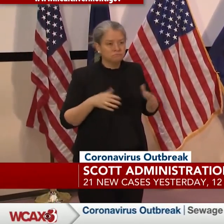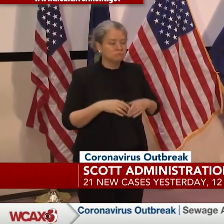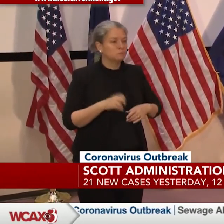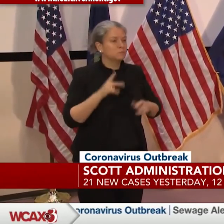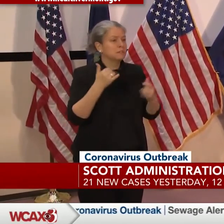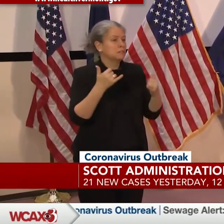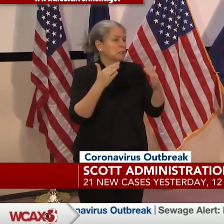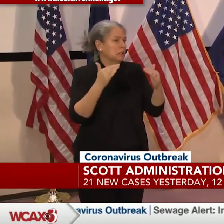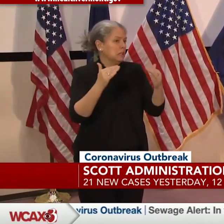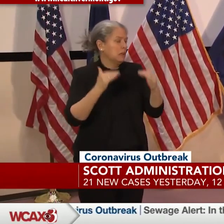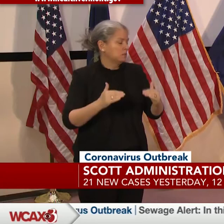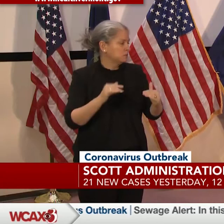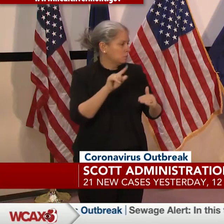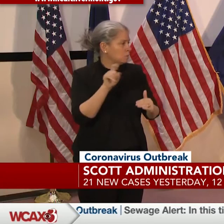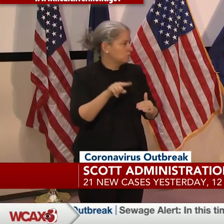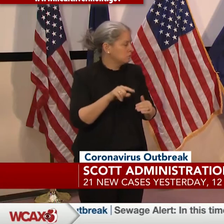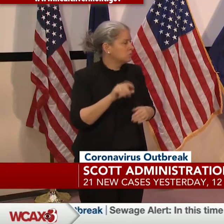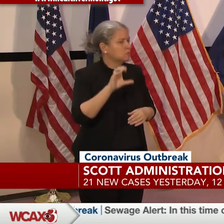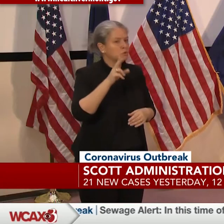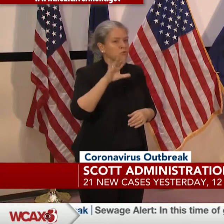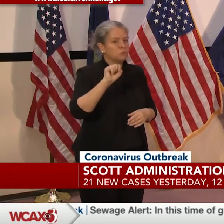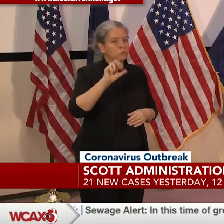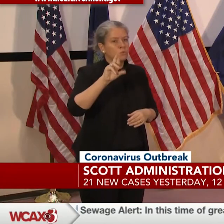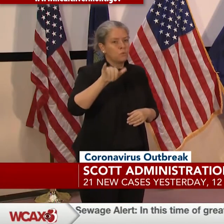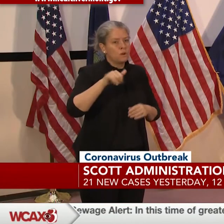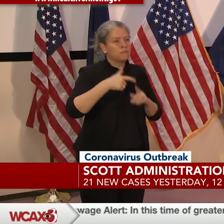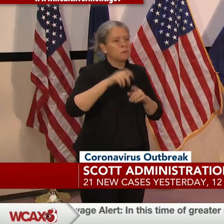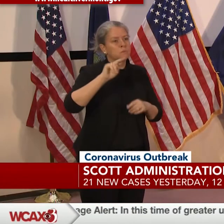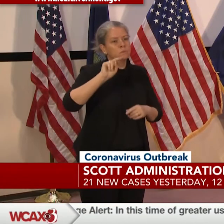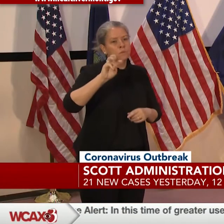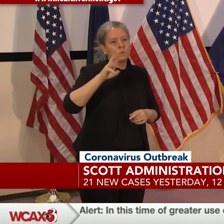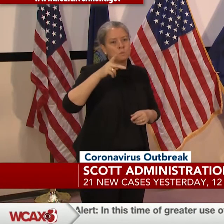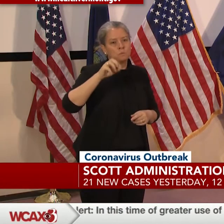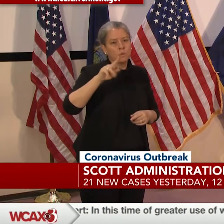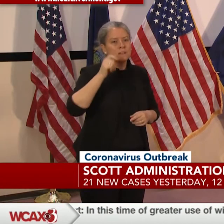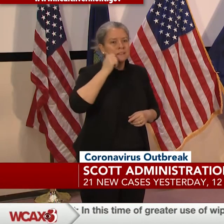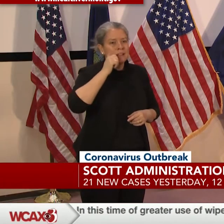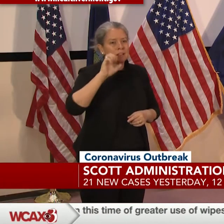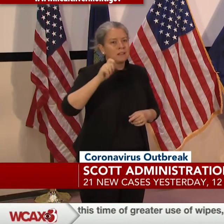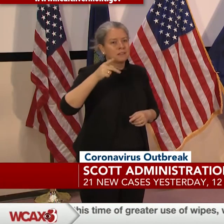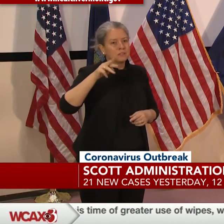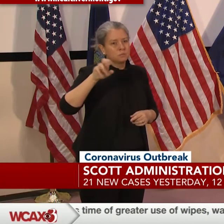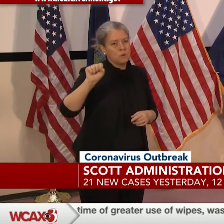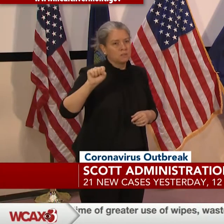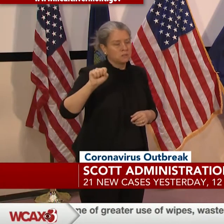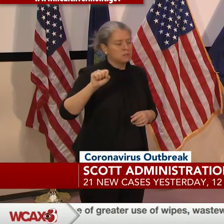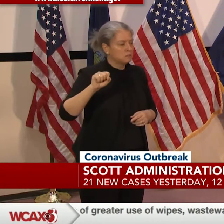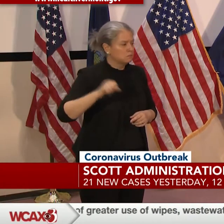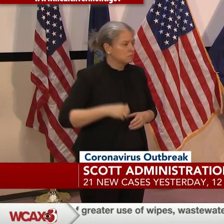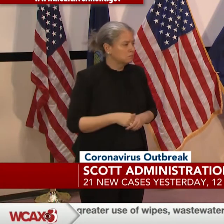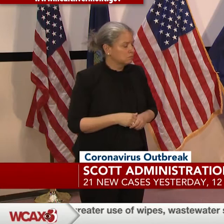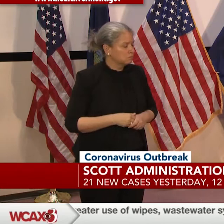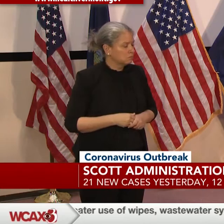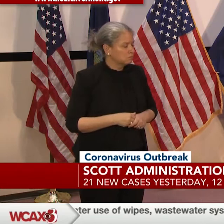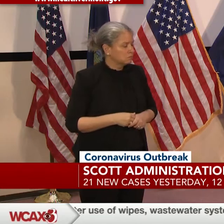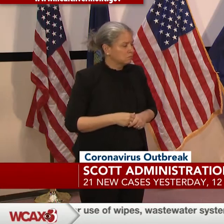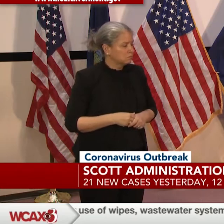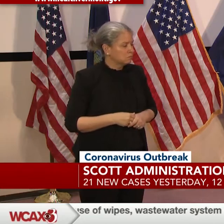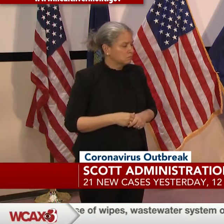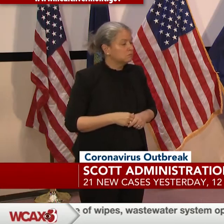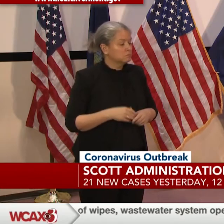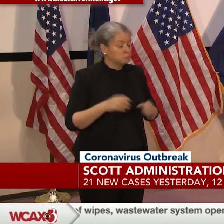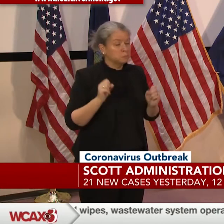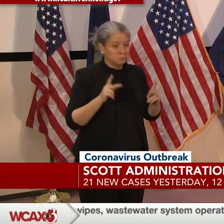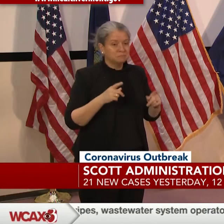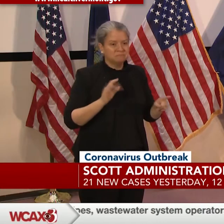Andrew? All right, we're going to move to Chris Roy at the Newport Daily Express. Star six to unmute. Yep.